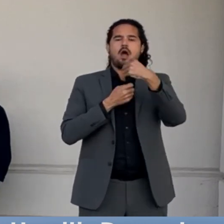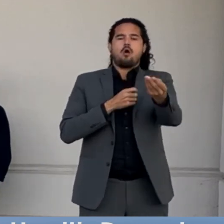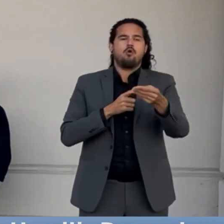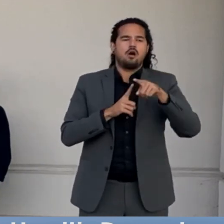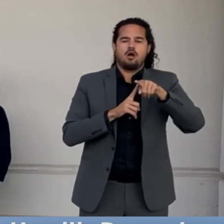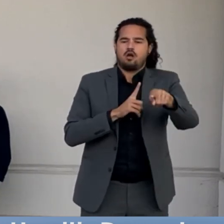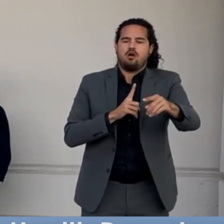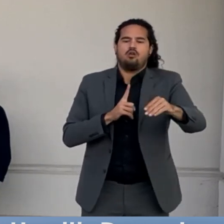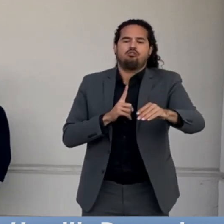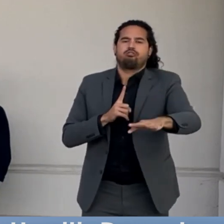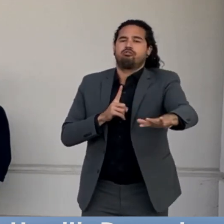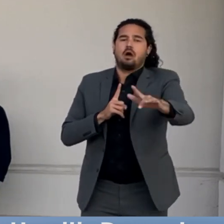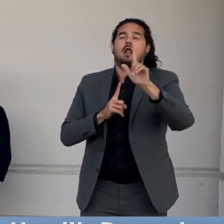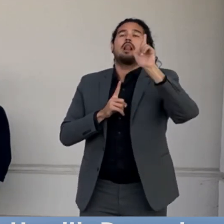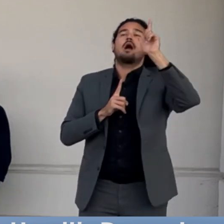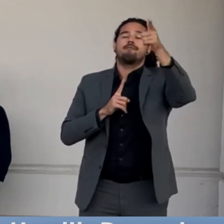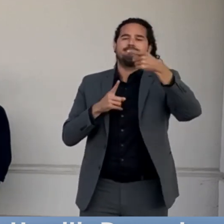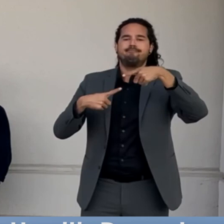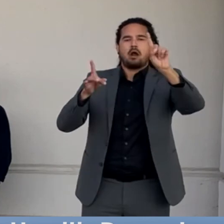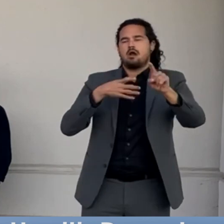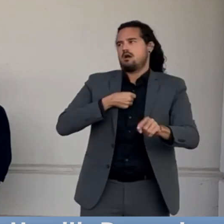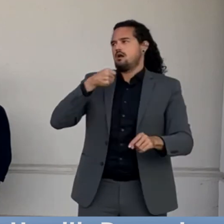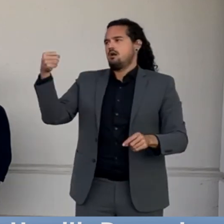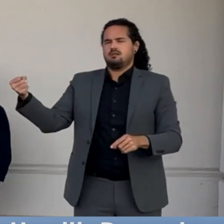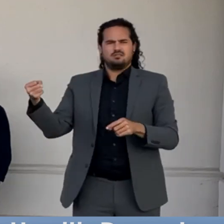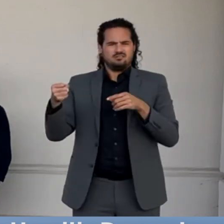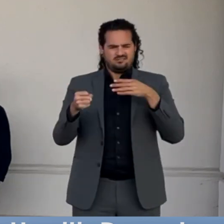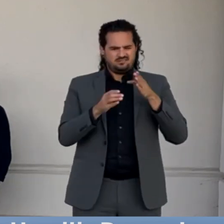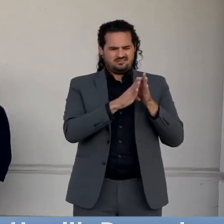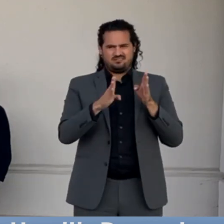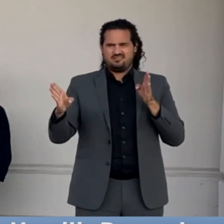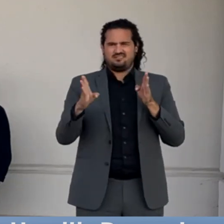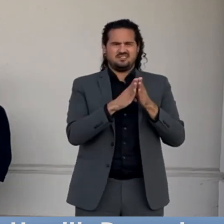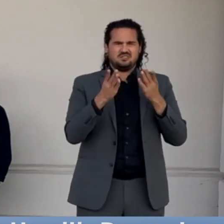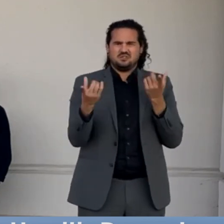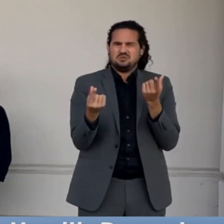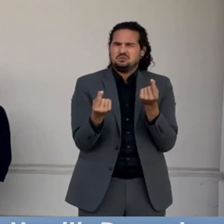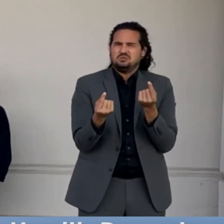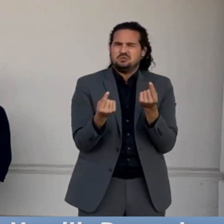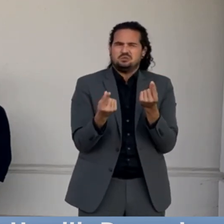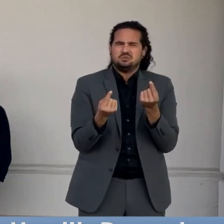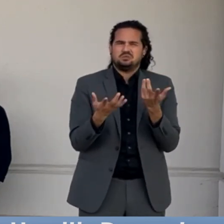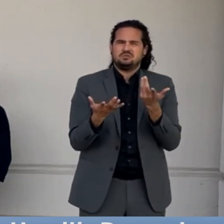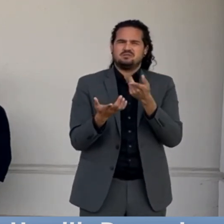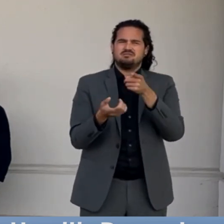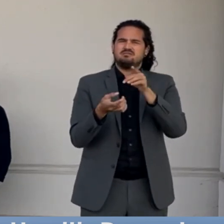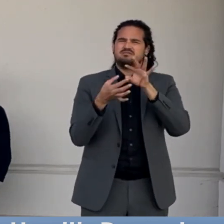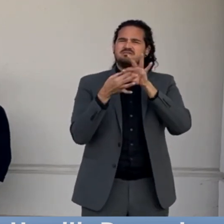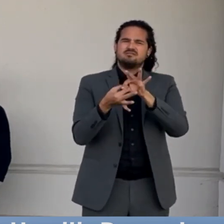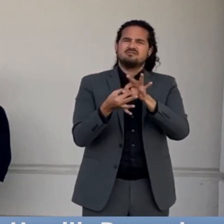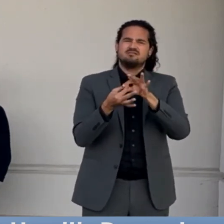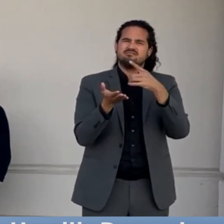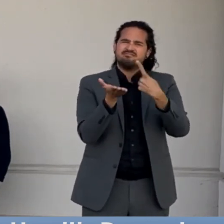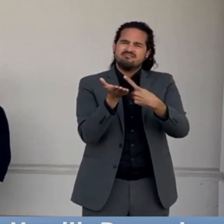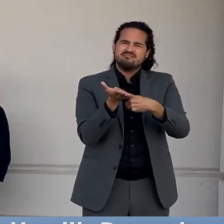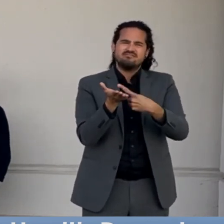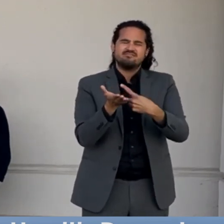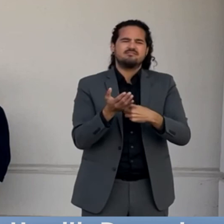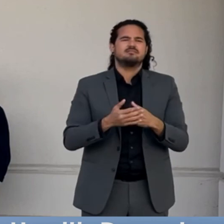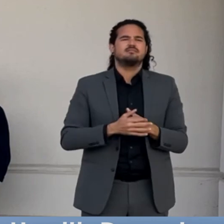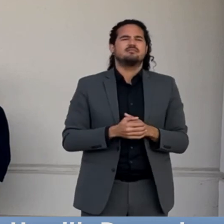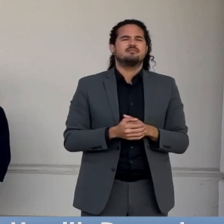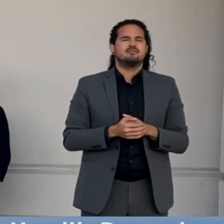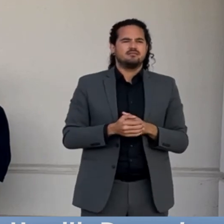going out? So while I can't speak to any specific case, I could say that the county has multiple layers of protections